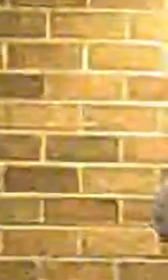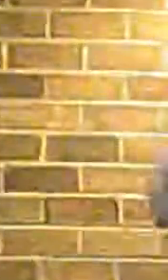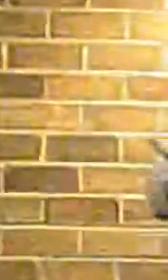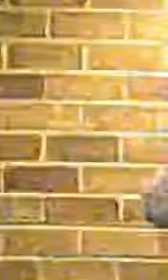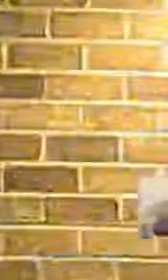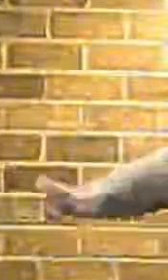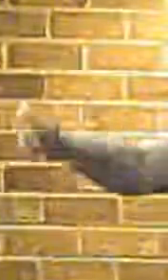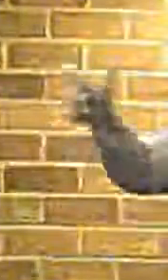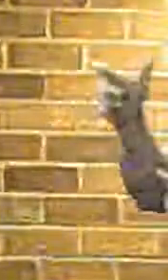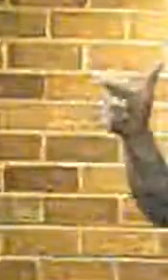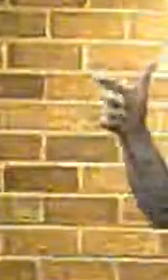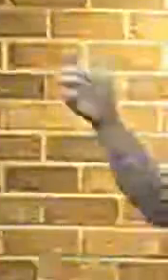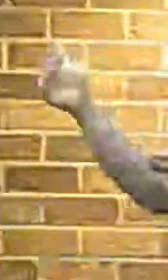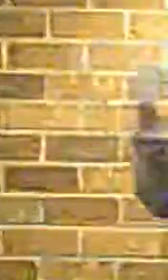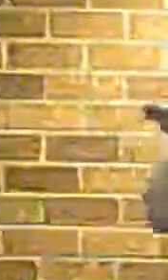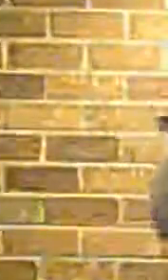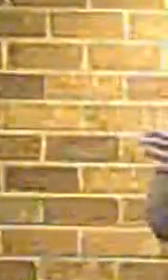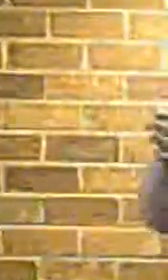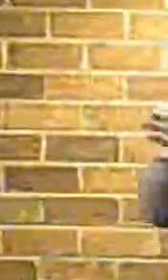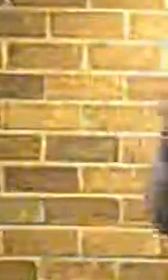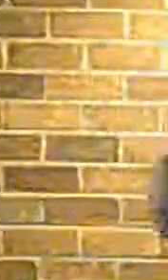community safety plans for Upton in